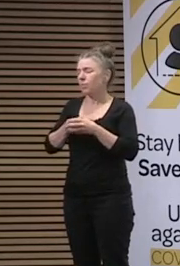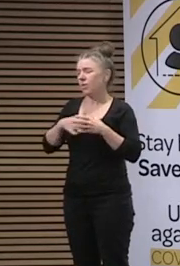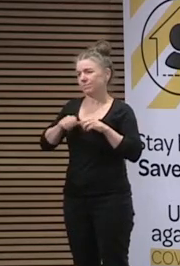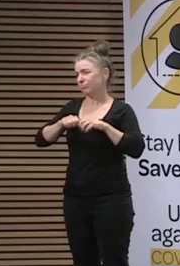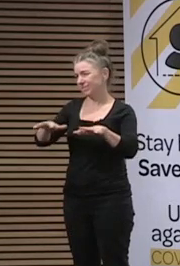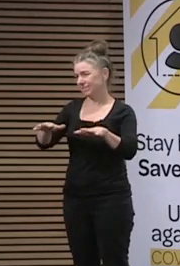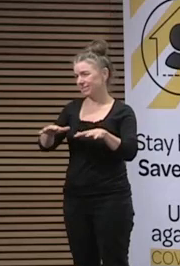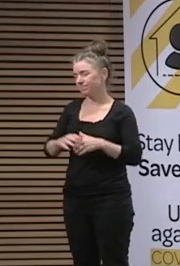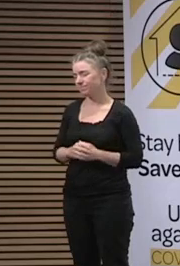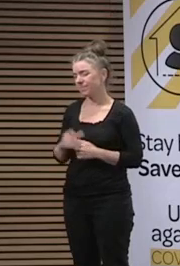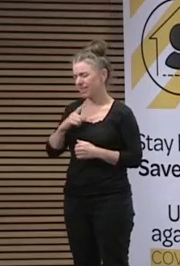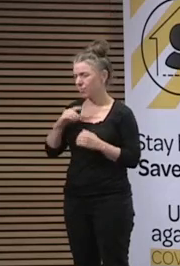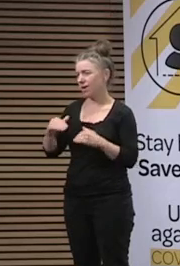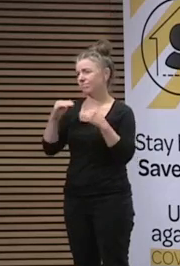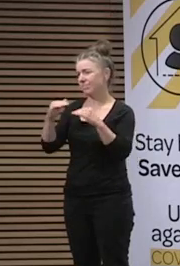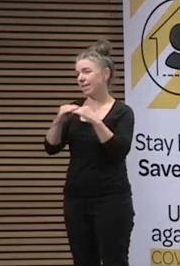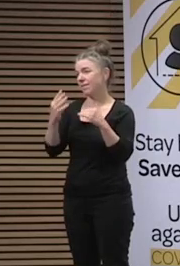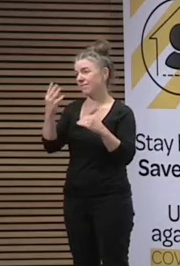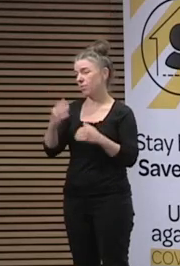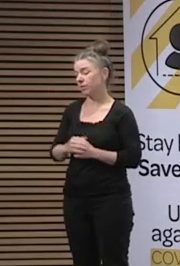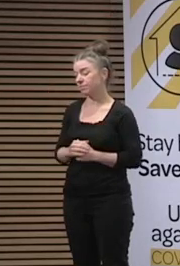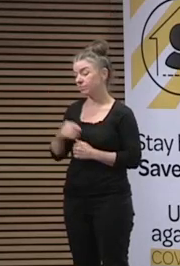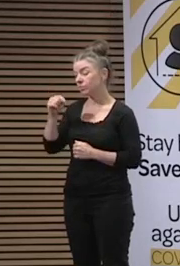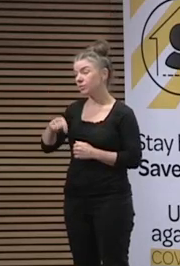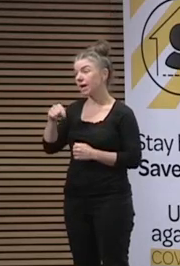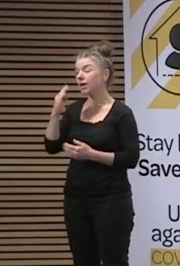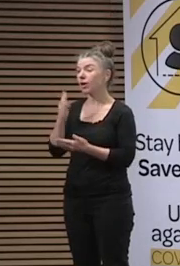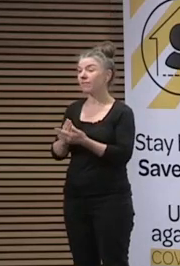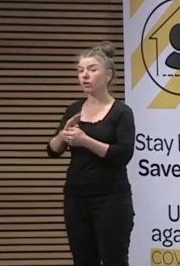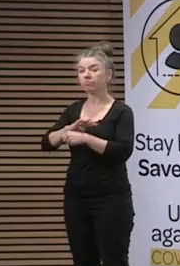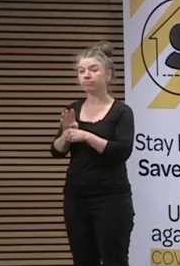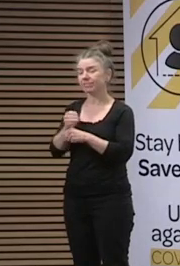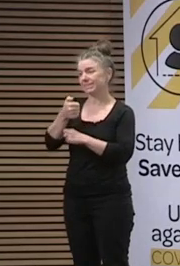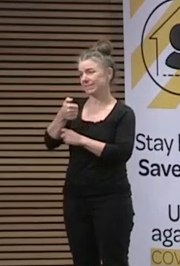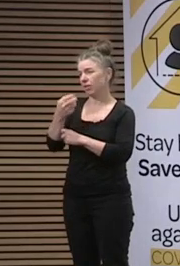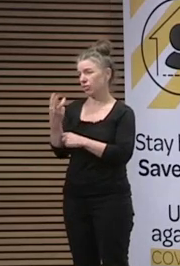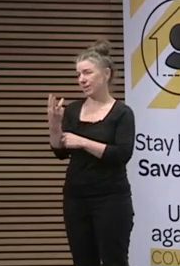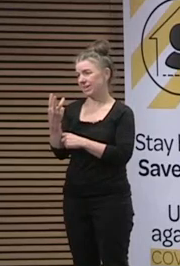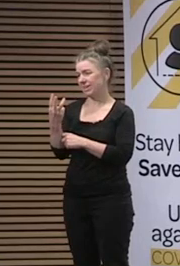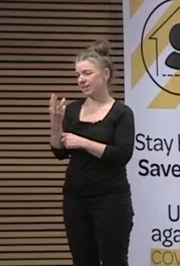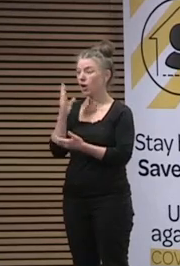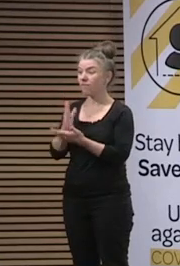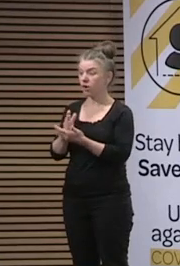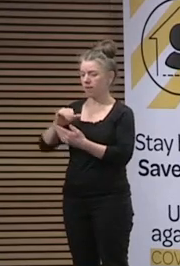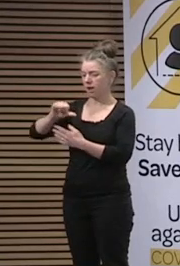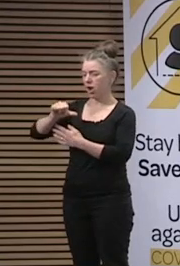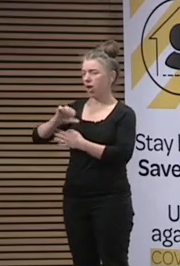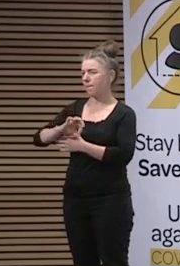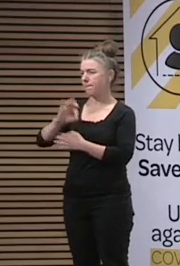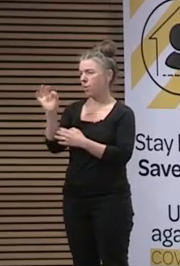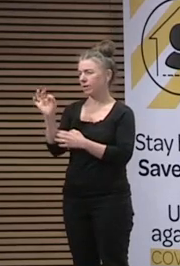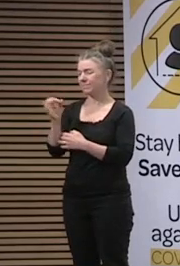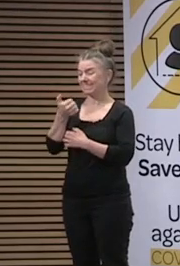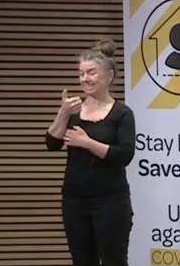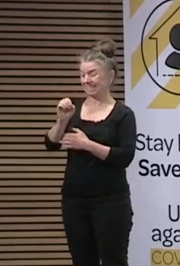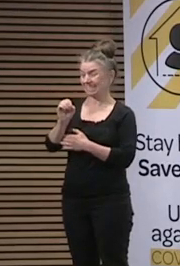There were 63 new cases of COVID-19 in New Zealand overnight until 9 o'clock this morning. That is made up of 60